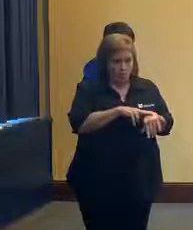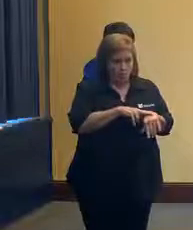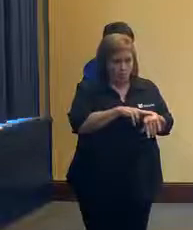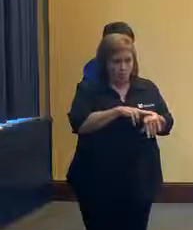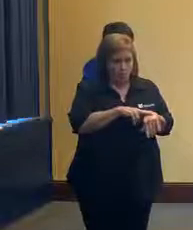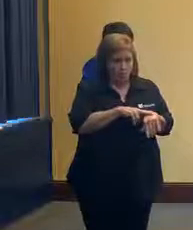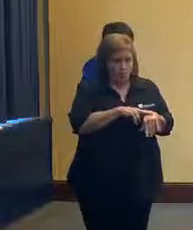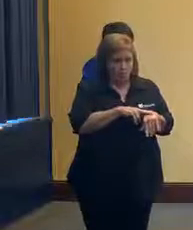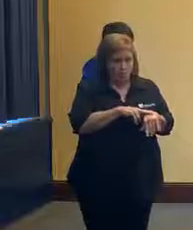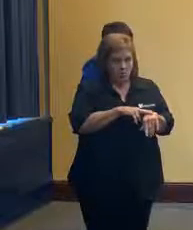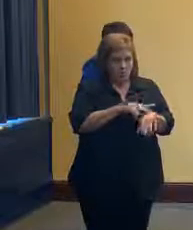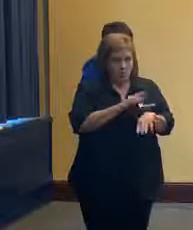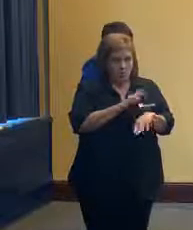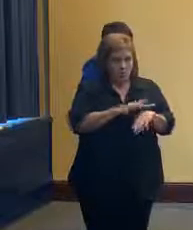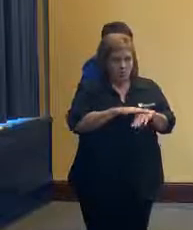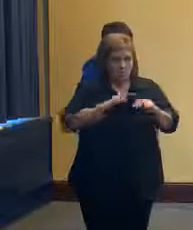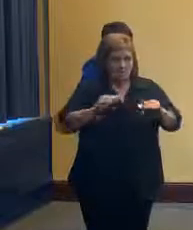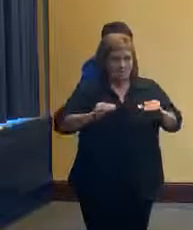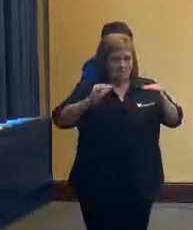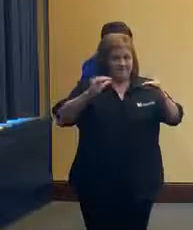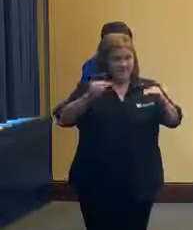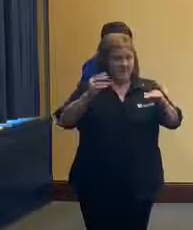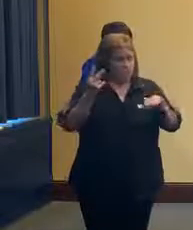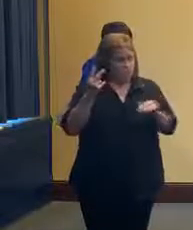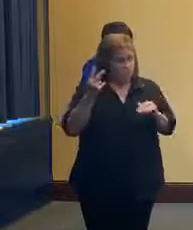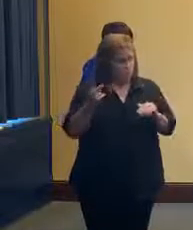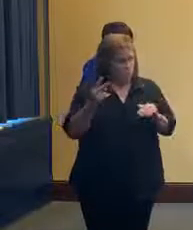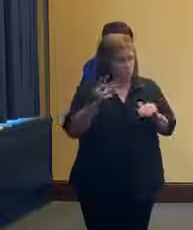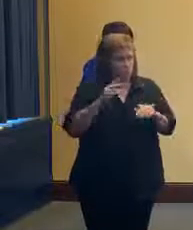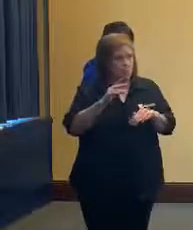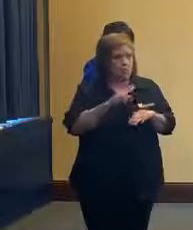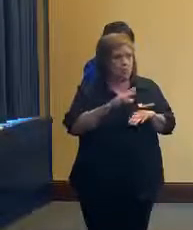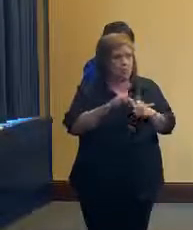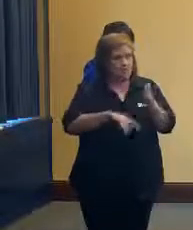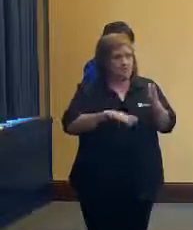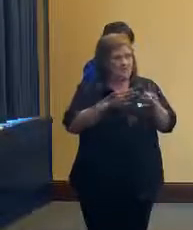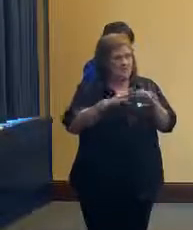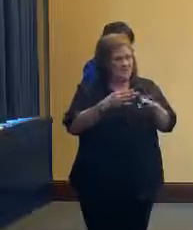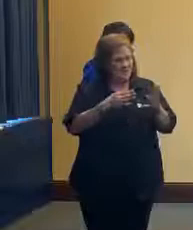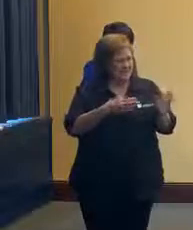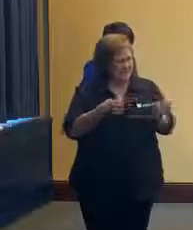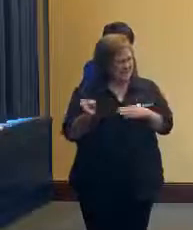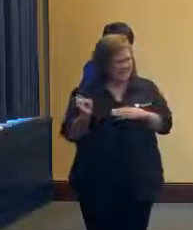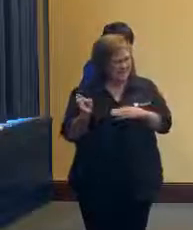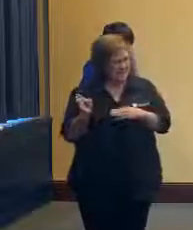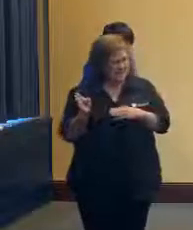maybe 2 of the city's plan by what point?